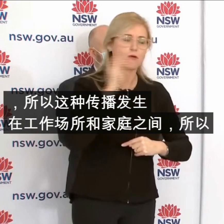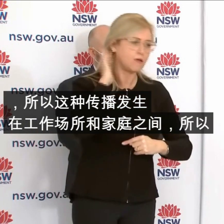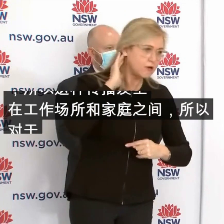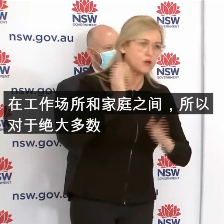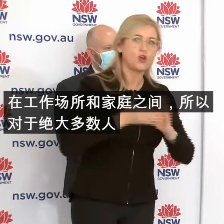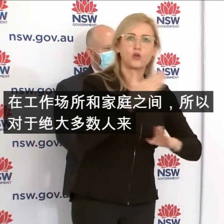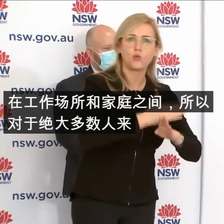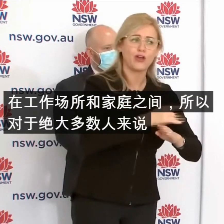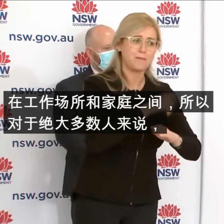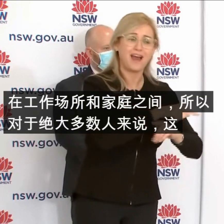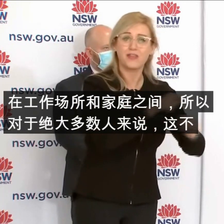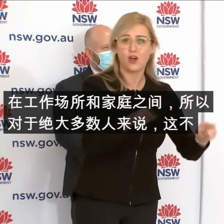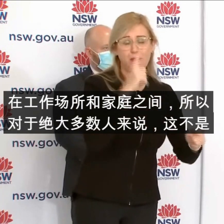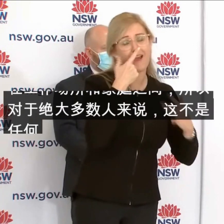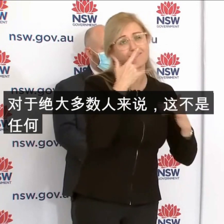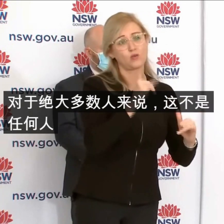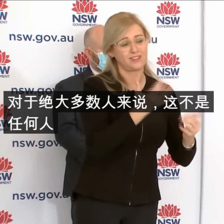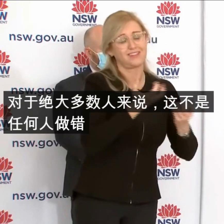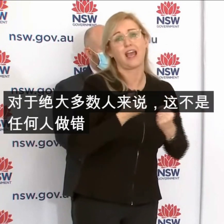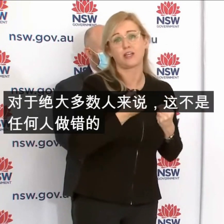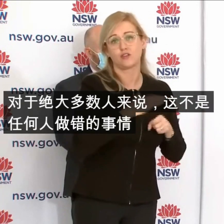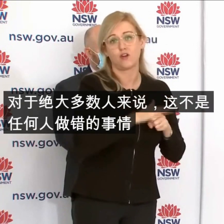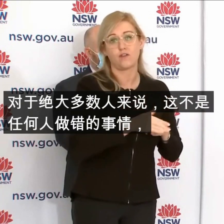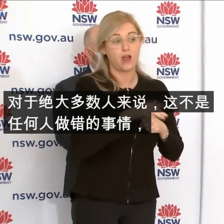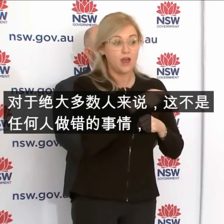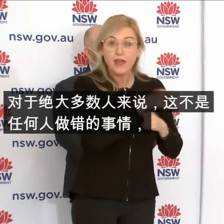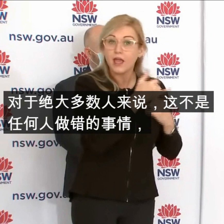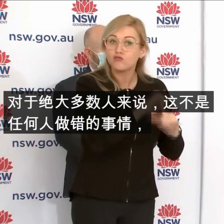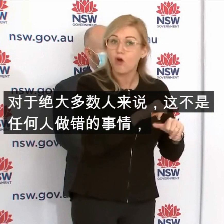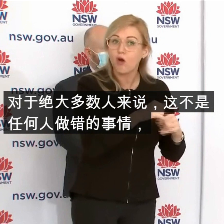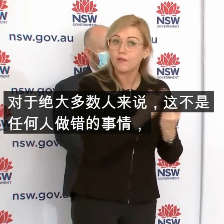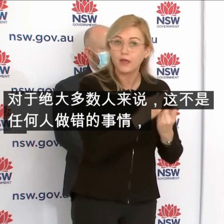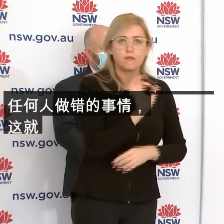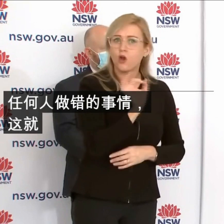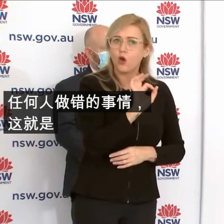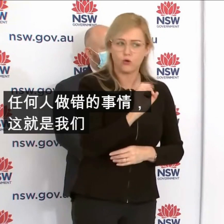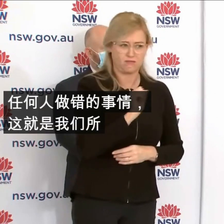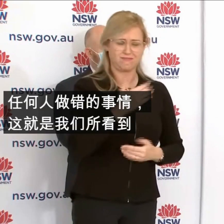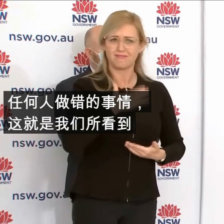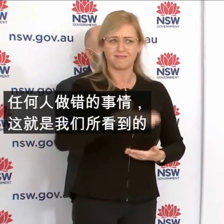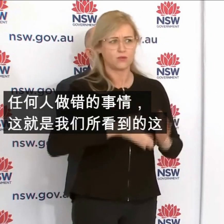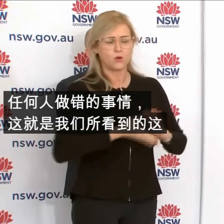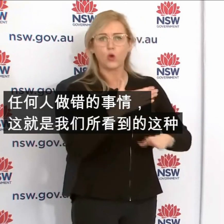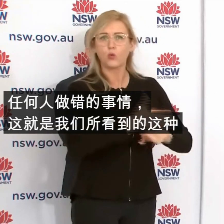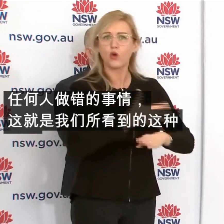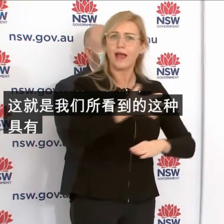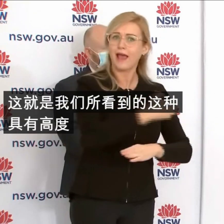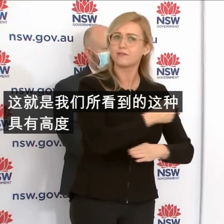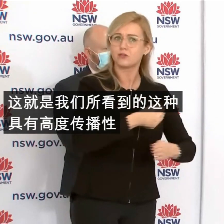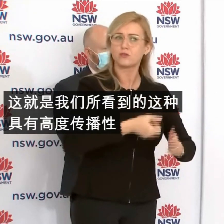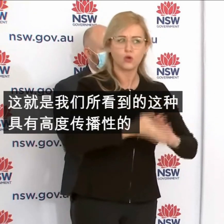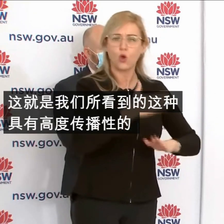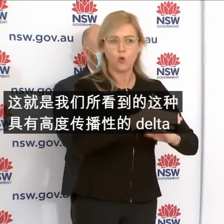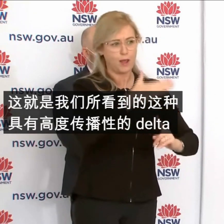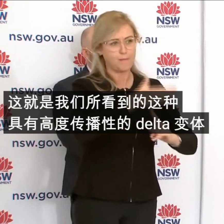households. So for the vast majority of people, it's not anybody doing the wrong thing. It's what we are seeing with this Delta